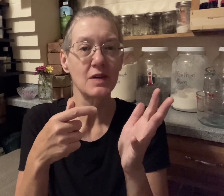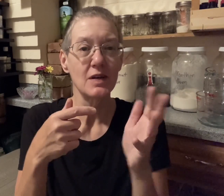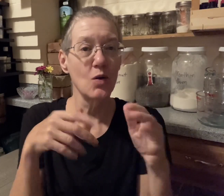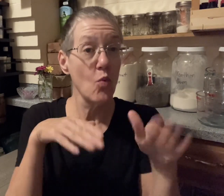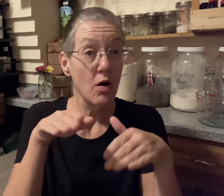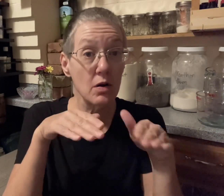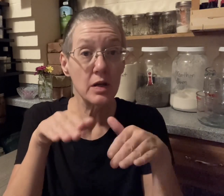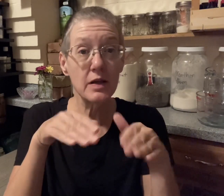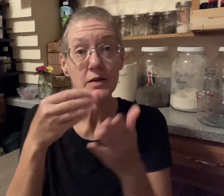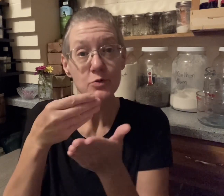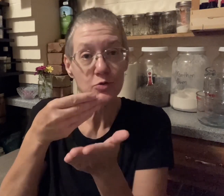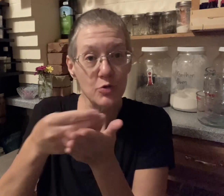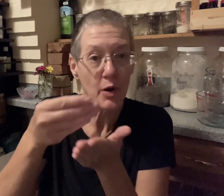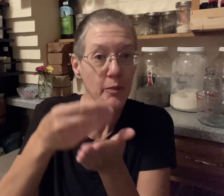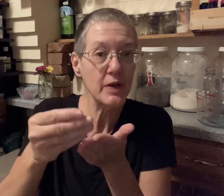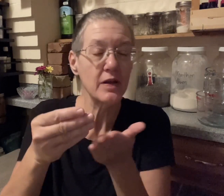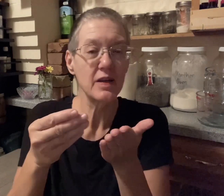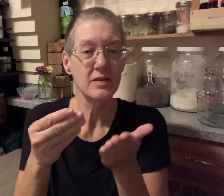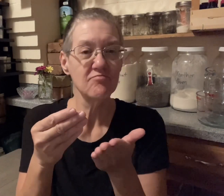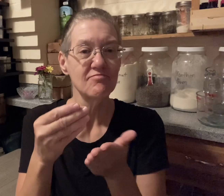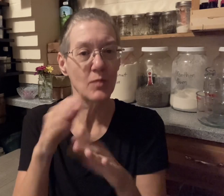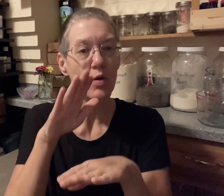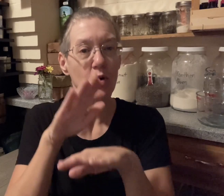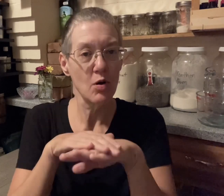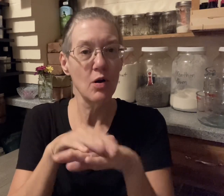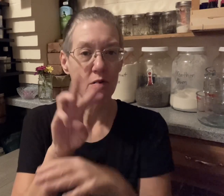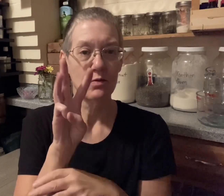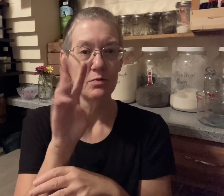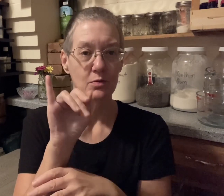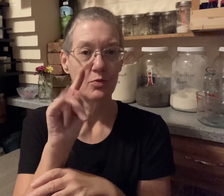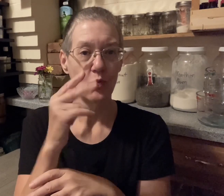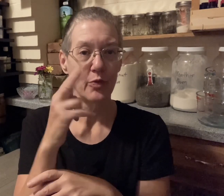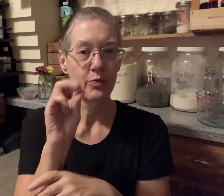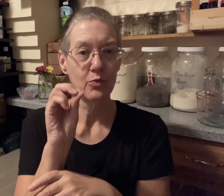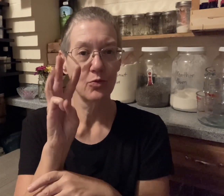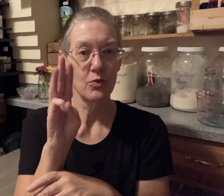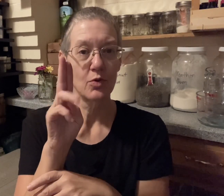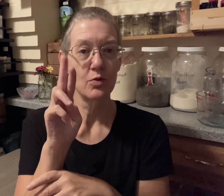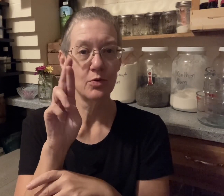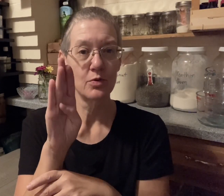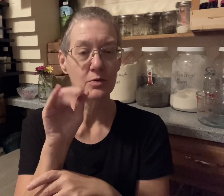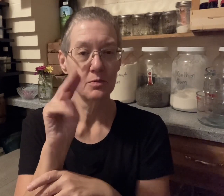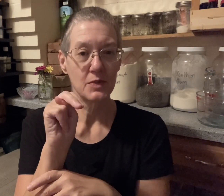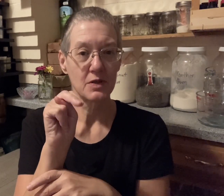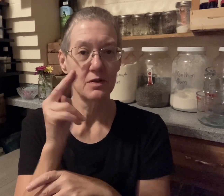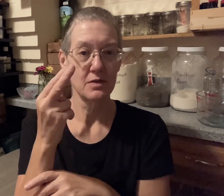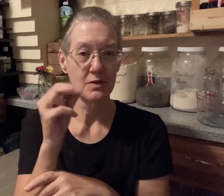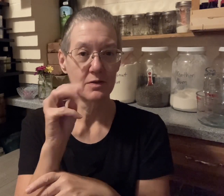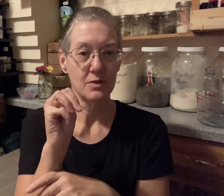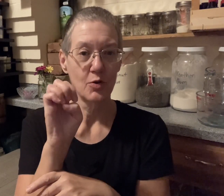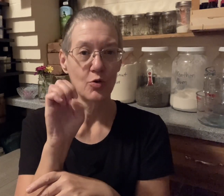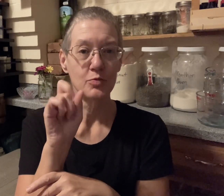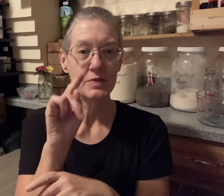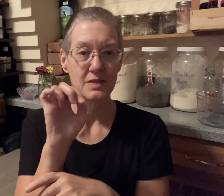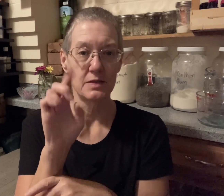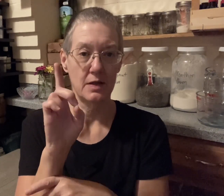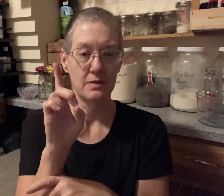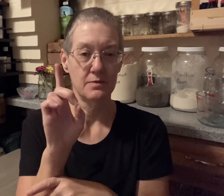tips, we've got walking, keto shopping events over on that other channel.